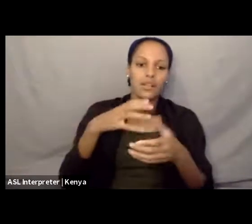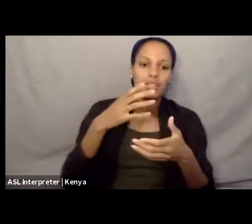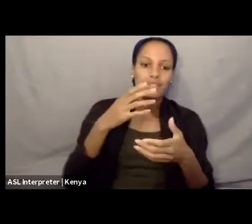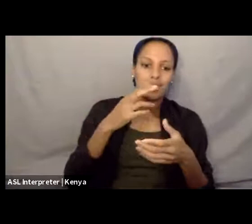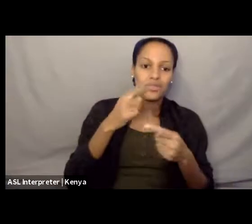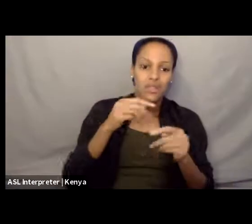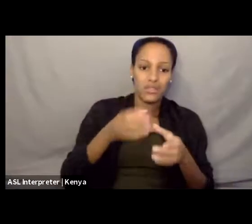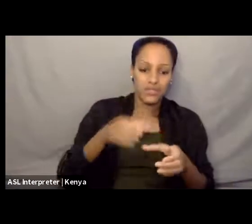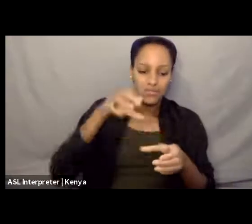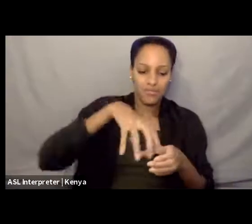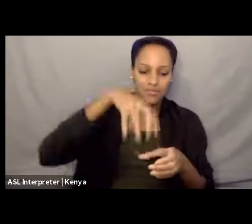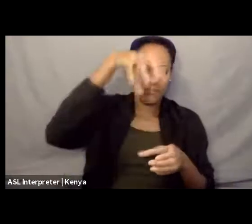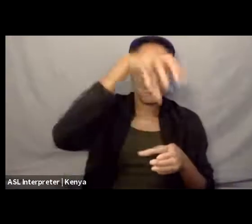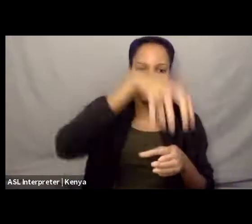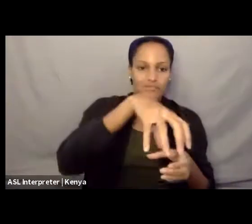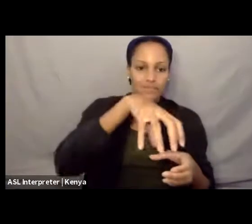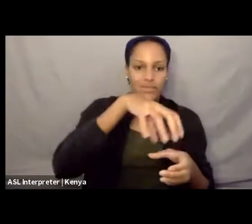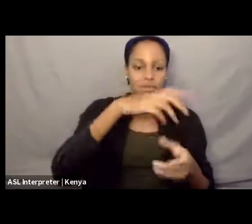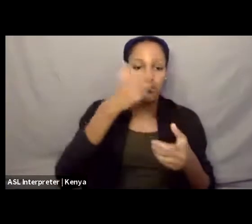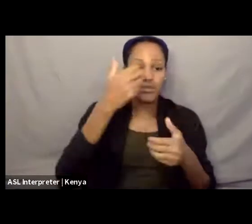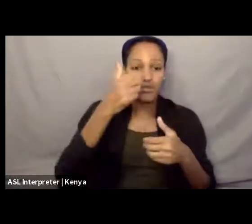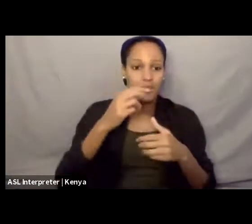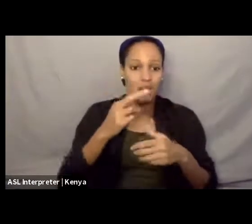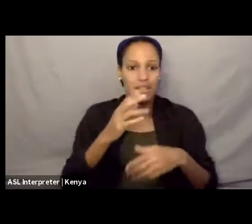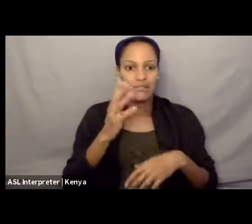sister, which she was.